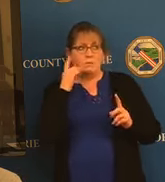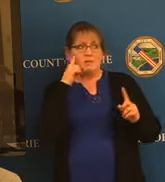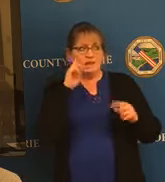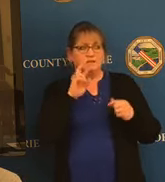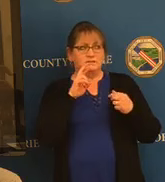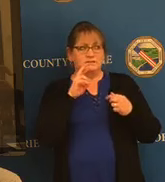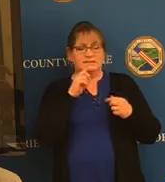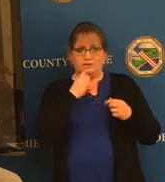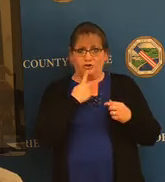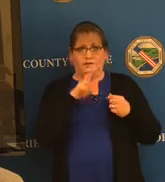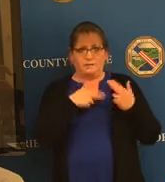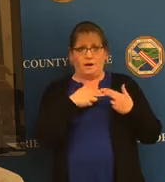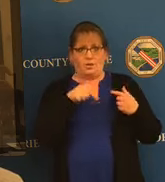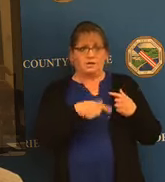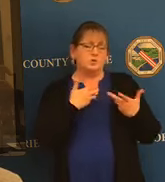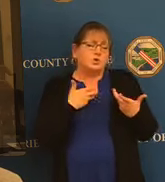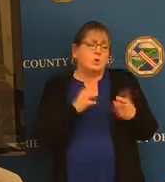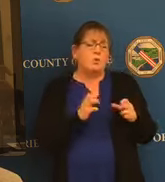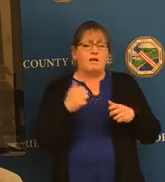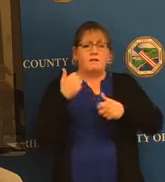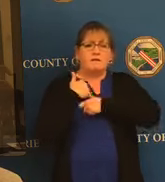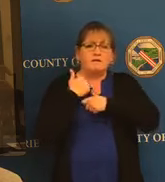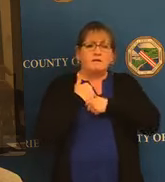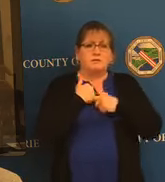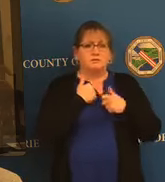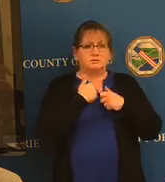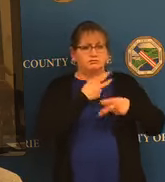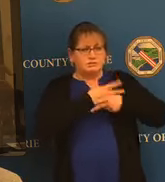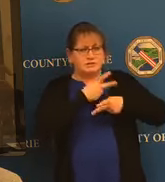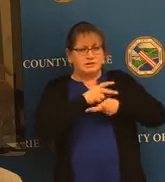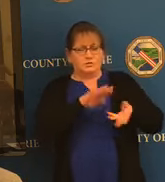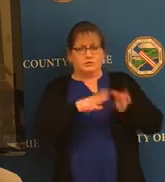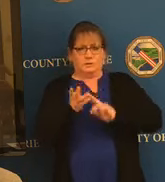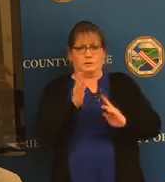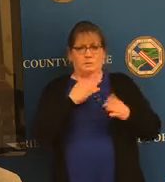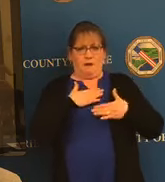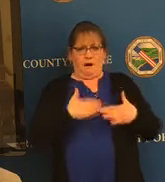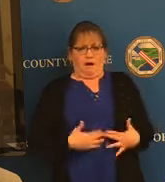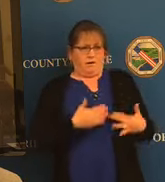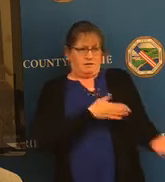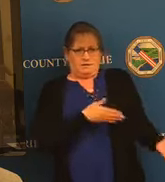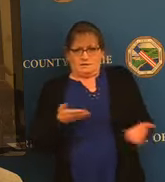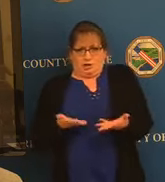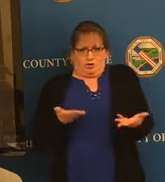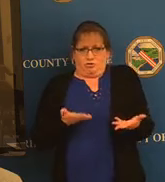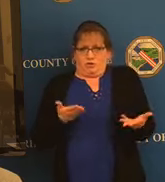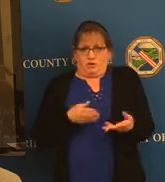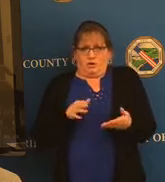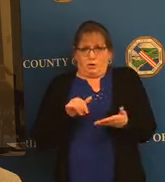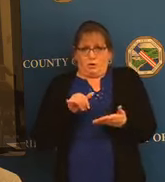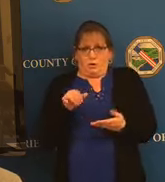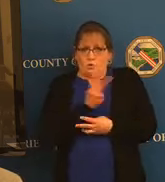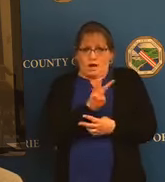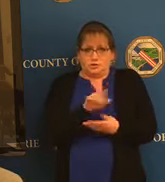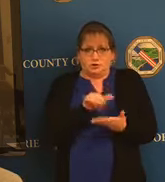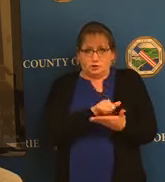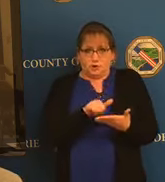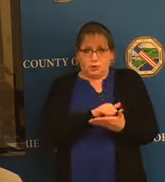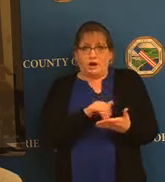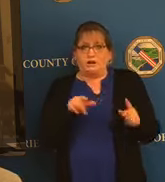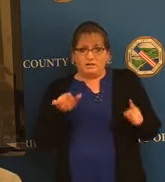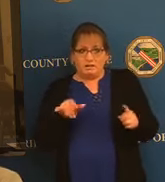don't want to have the reserves have to get called up to do mortuary duty in Western New York. That's what he's doing in New York